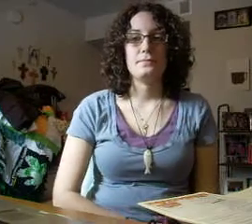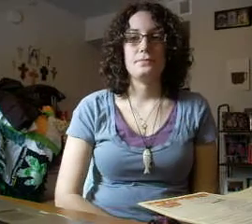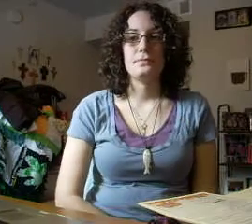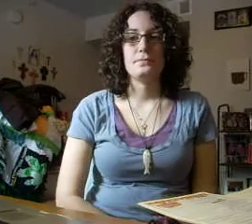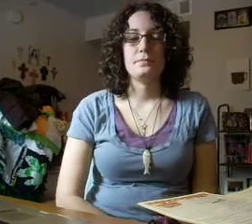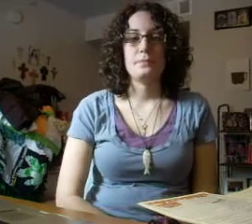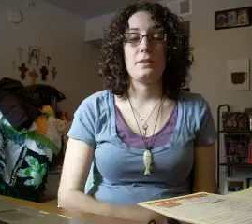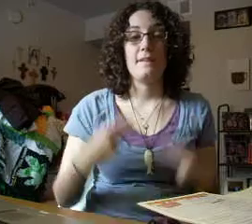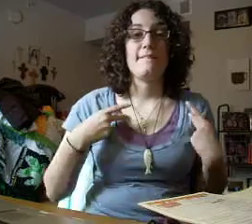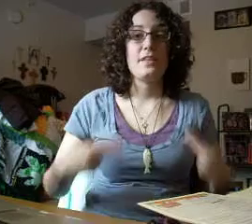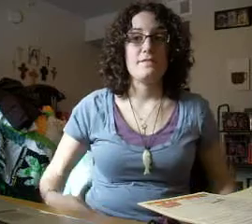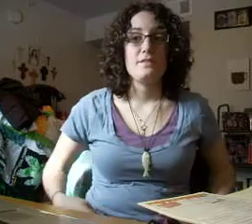Physical properties